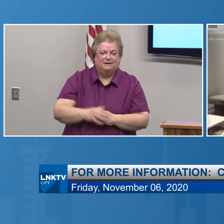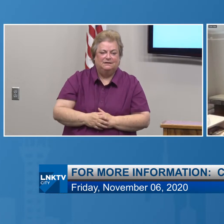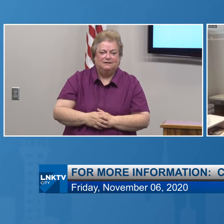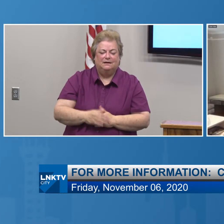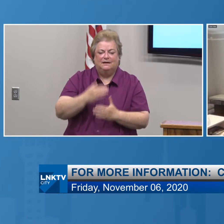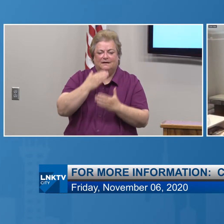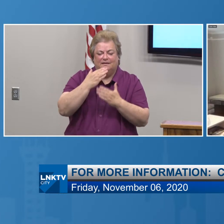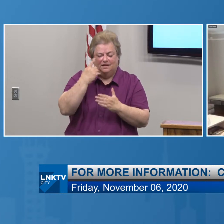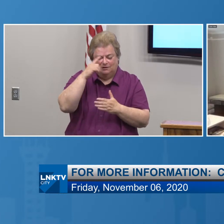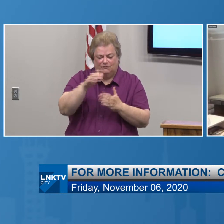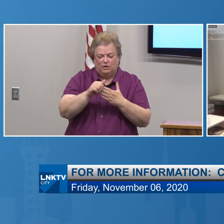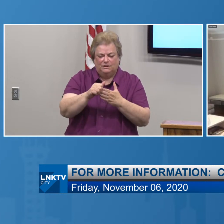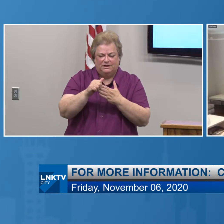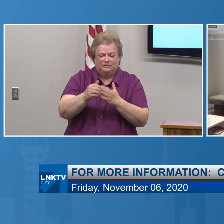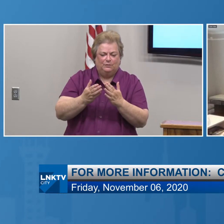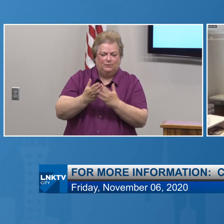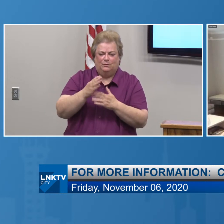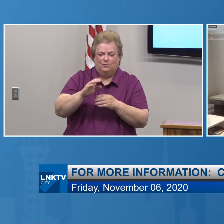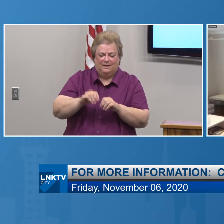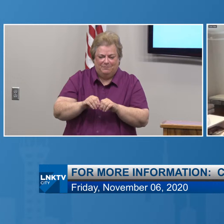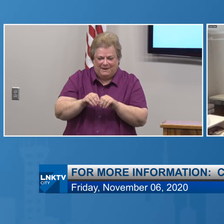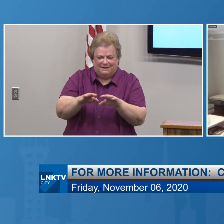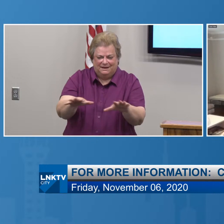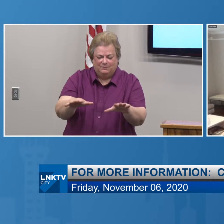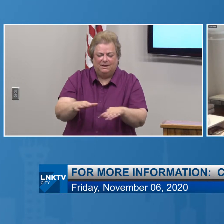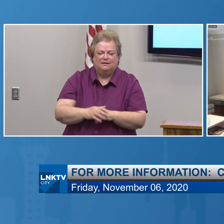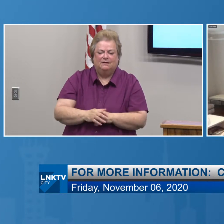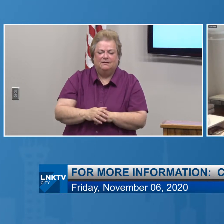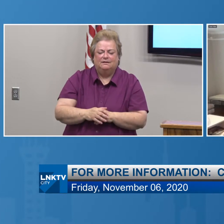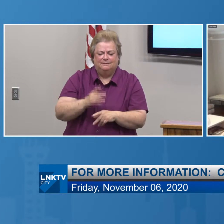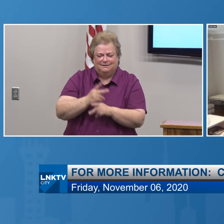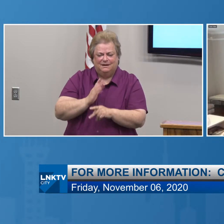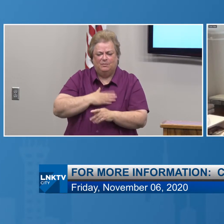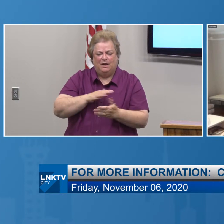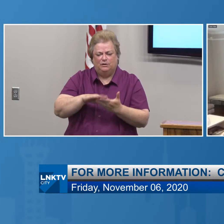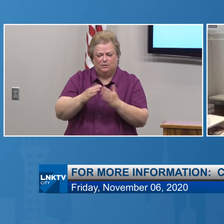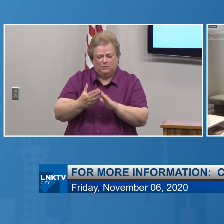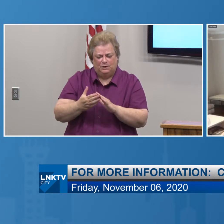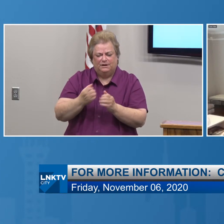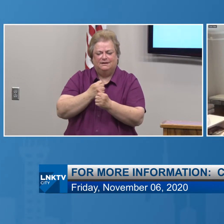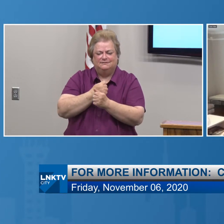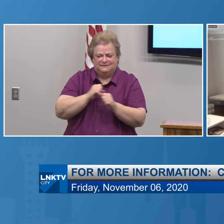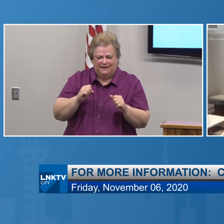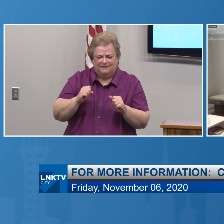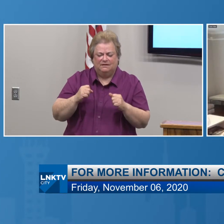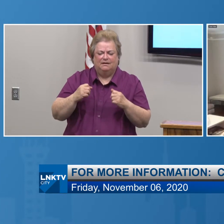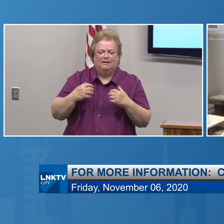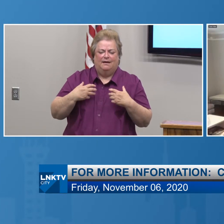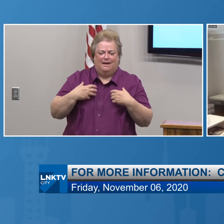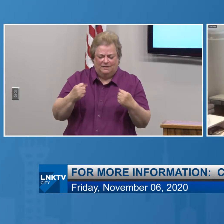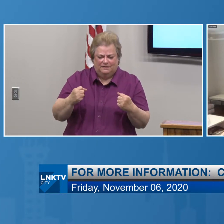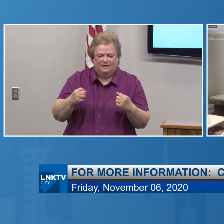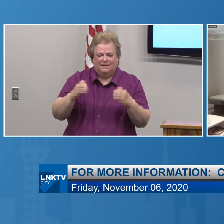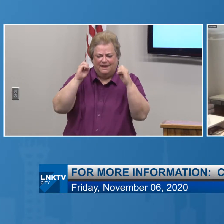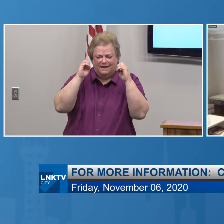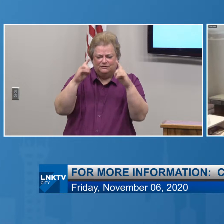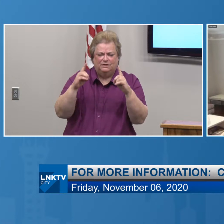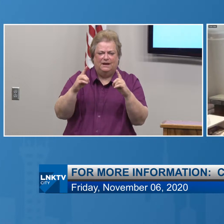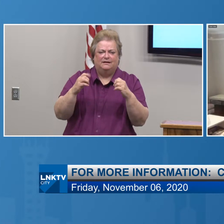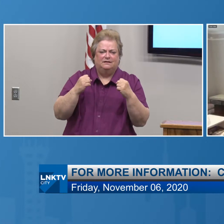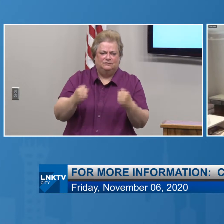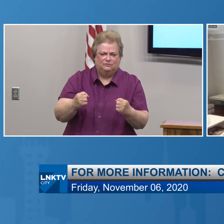your leadership throughout the pandemic and for all that you are doing to keep our community safe, healthy, educated, and strong. This is a